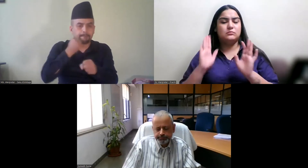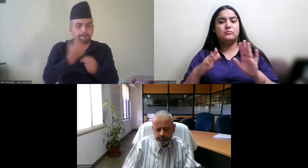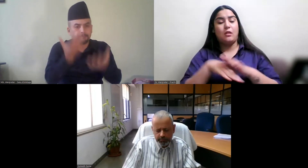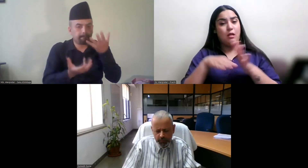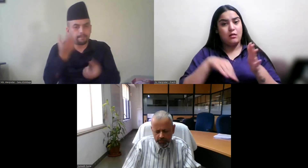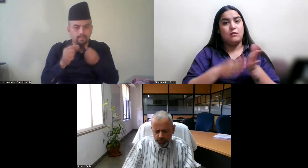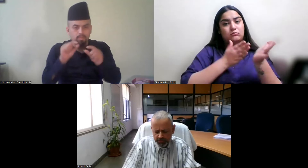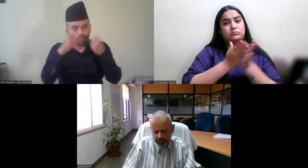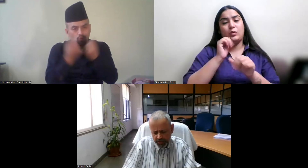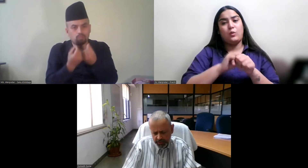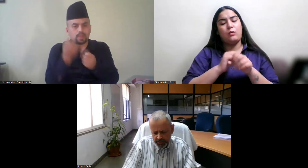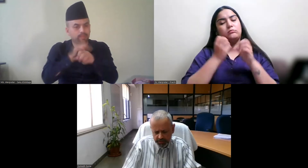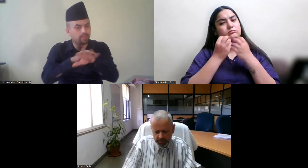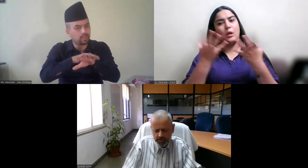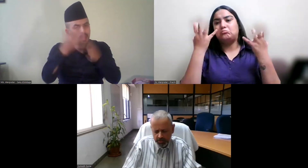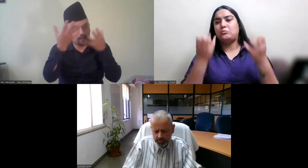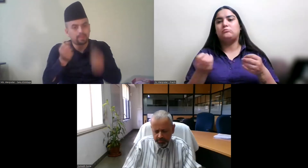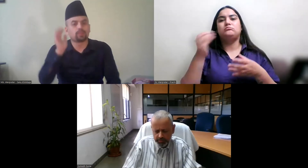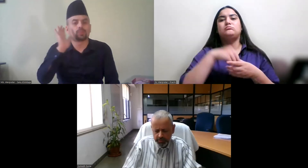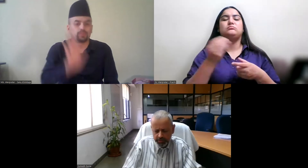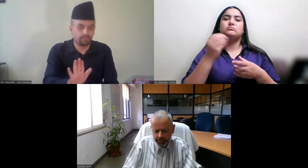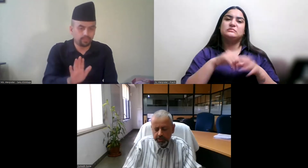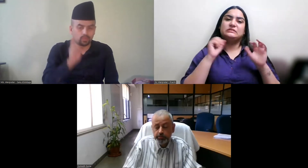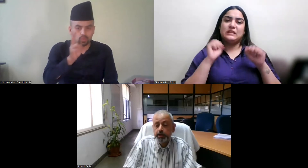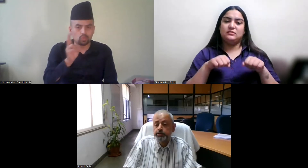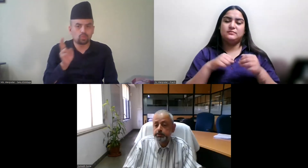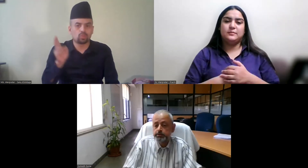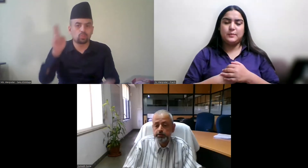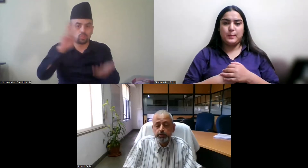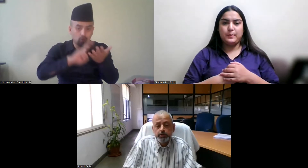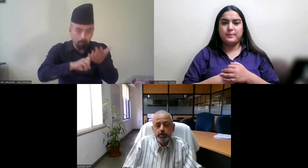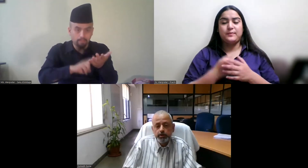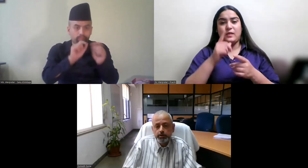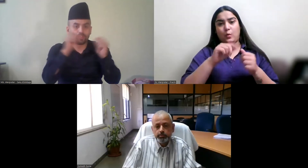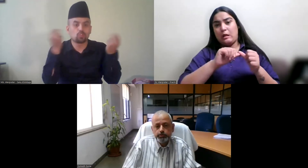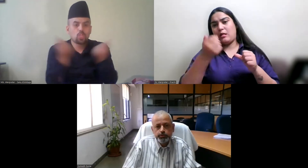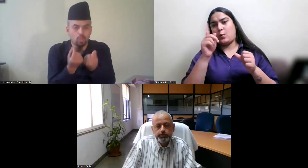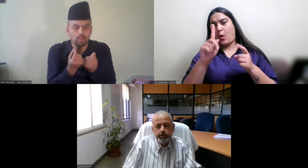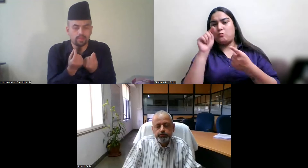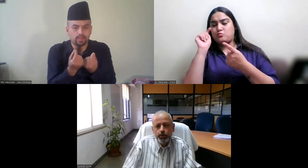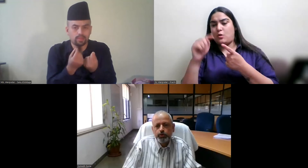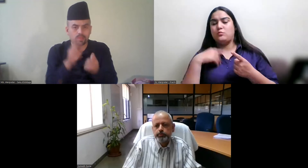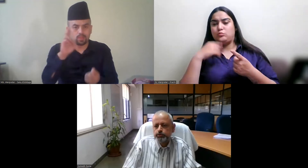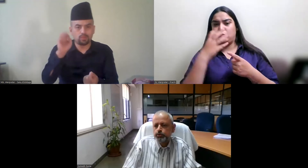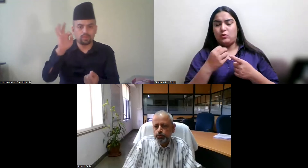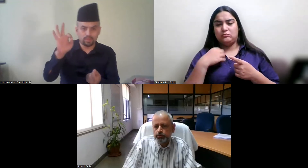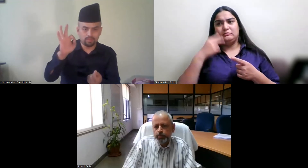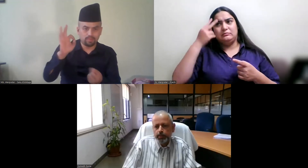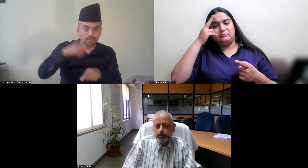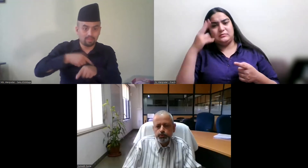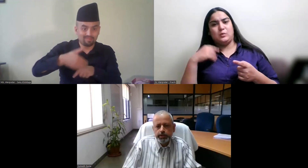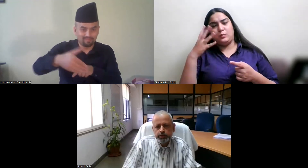area. So this is another area where I think UNICEF has a long way to